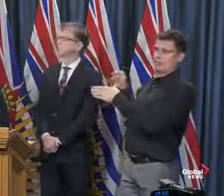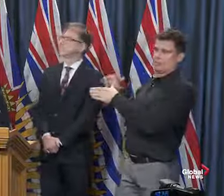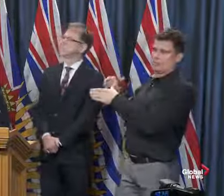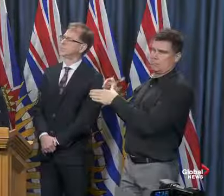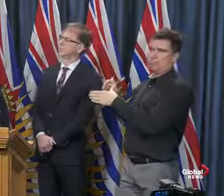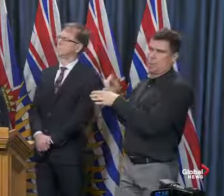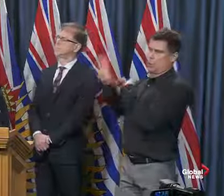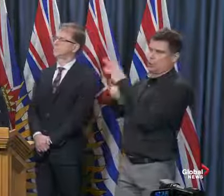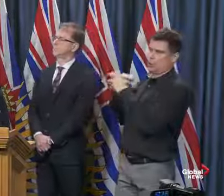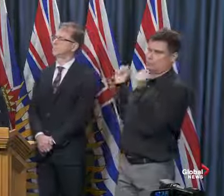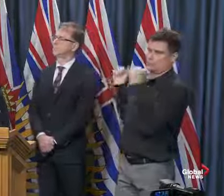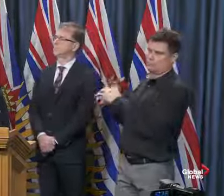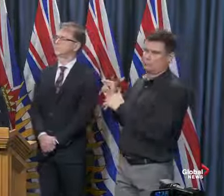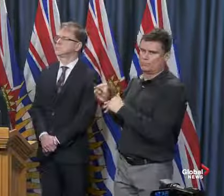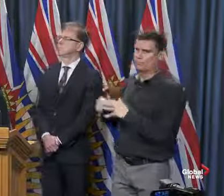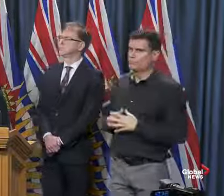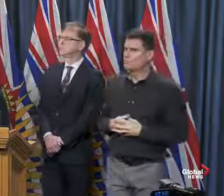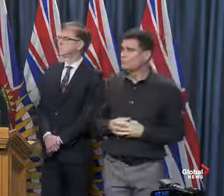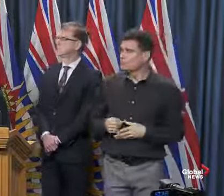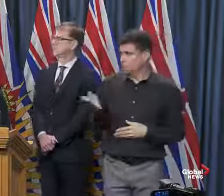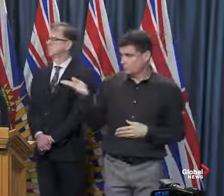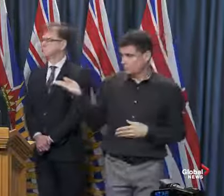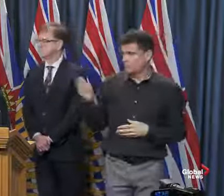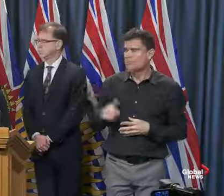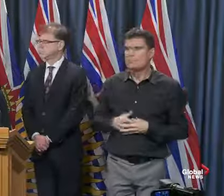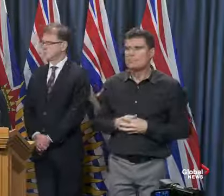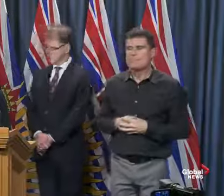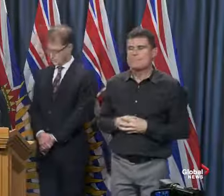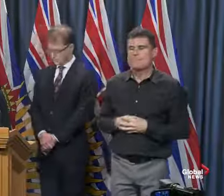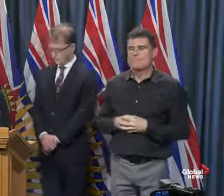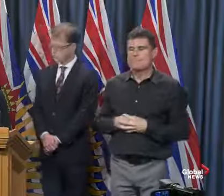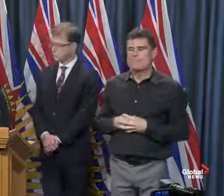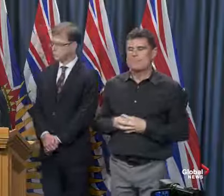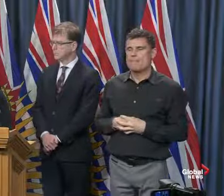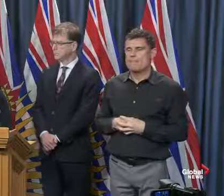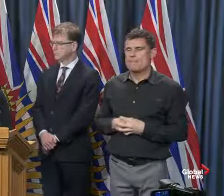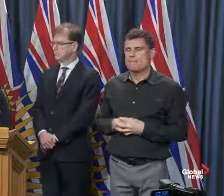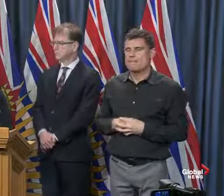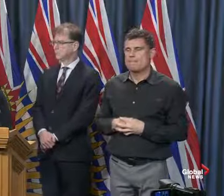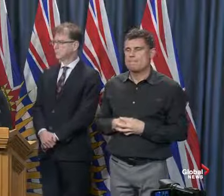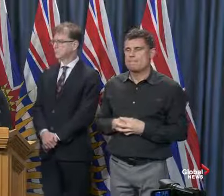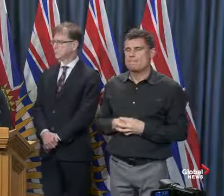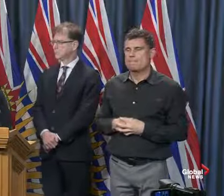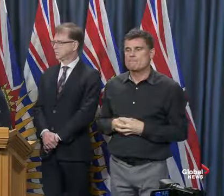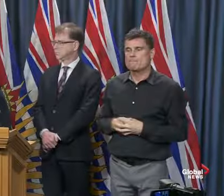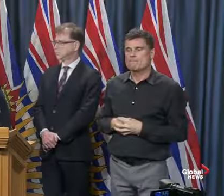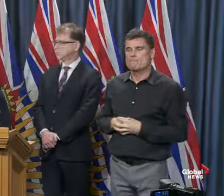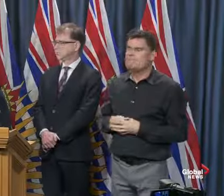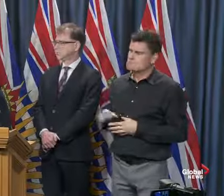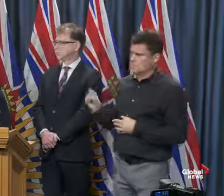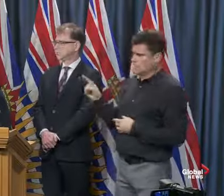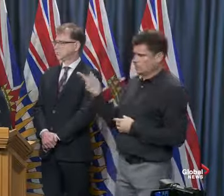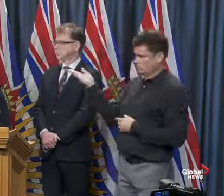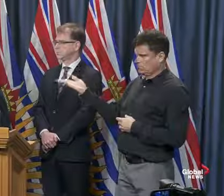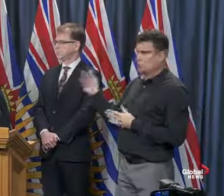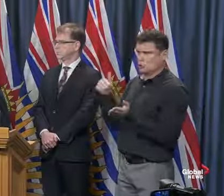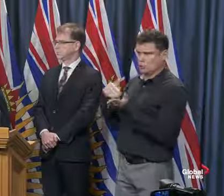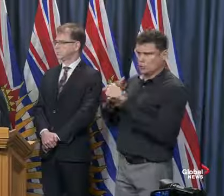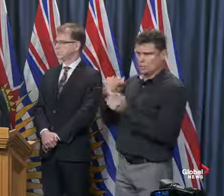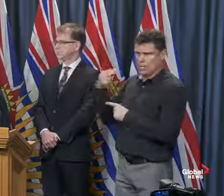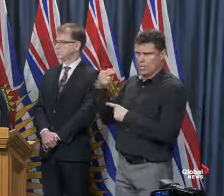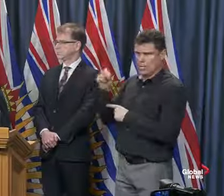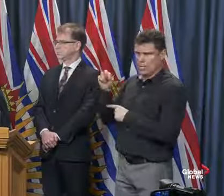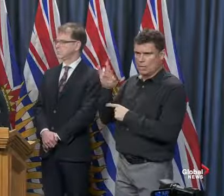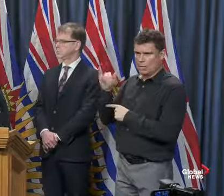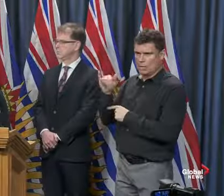Excuse me, Dr. Henry, that you said earlier about things are beyond your control, but are events happening in the United States. And I